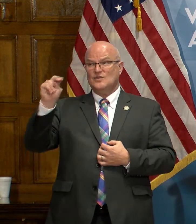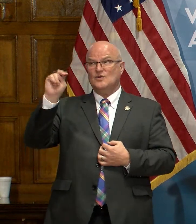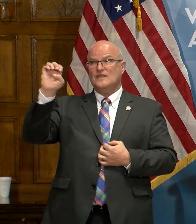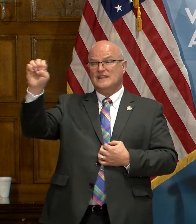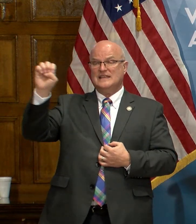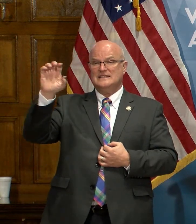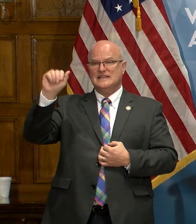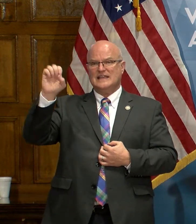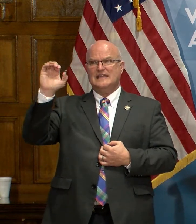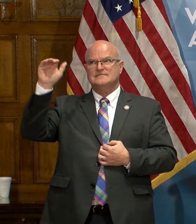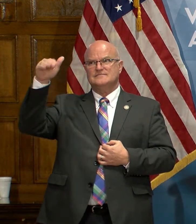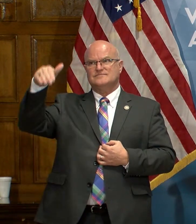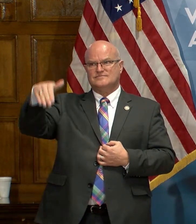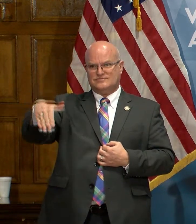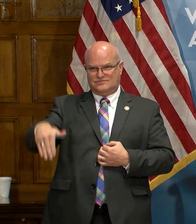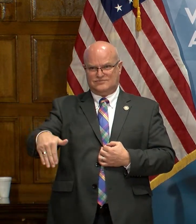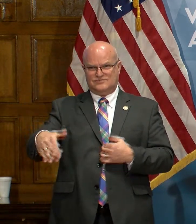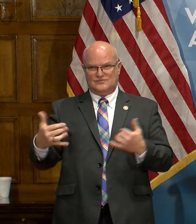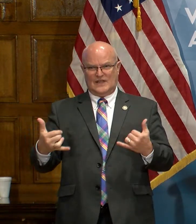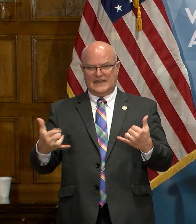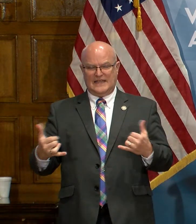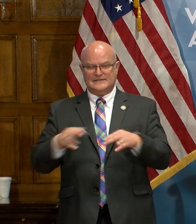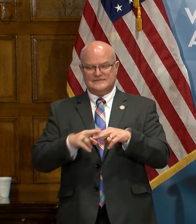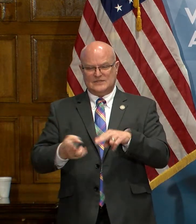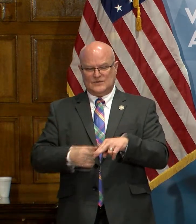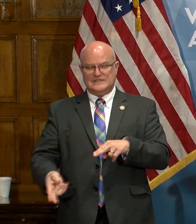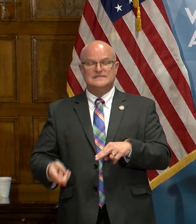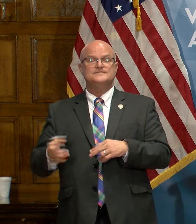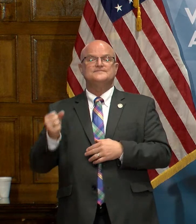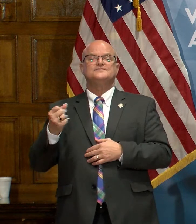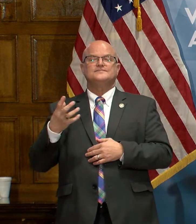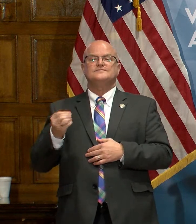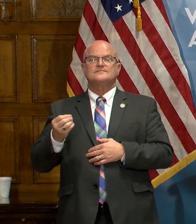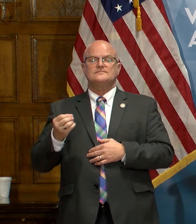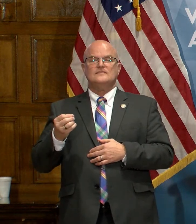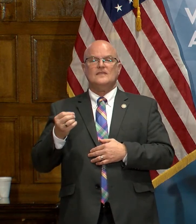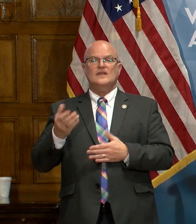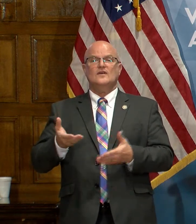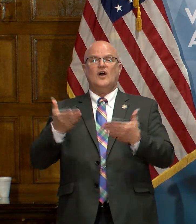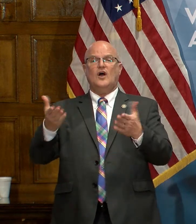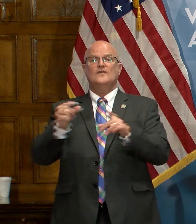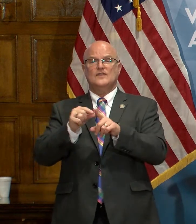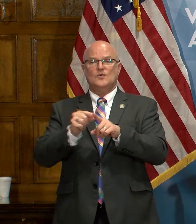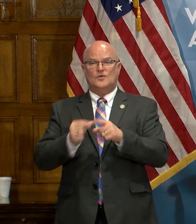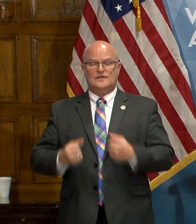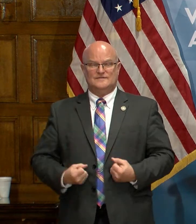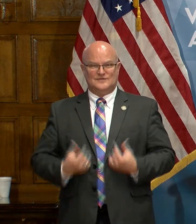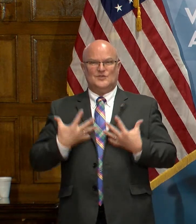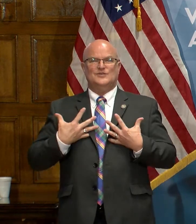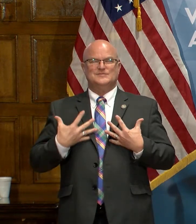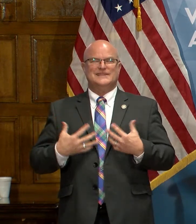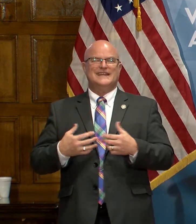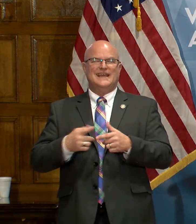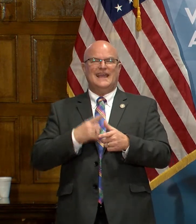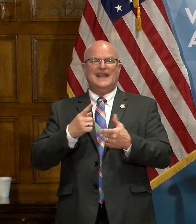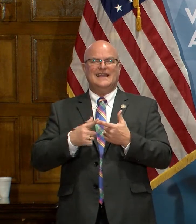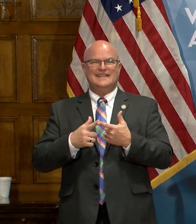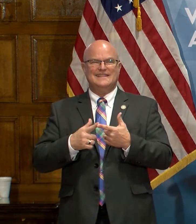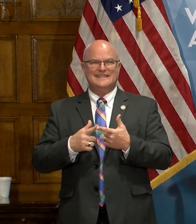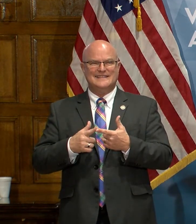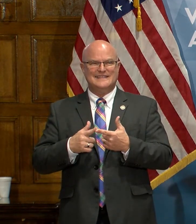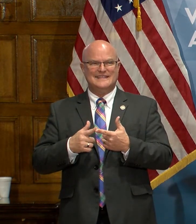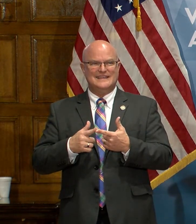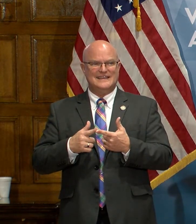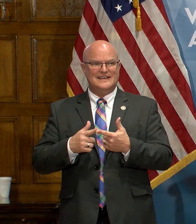Northeast, the cases are on the decline. And so they were offering that word of encouragement. And then the fact